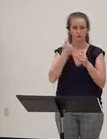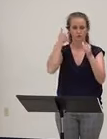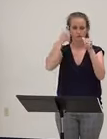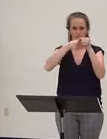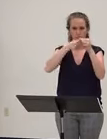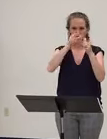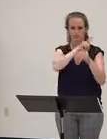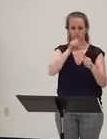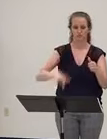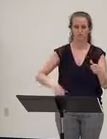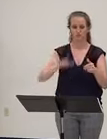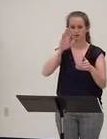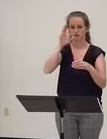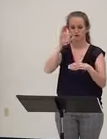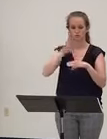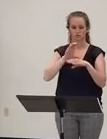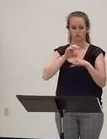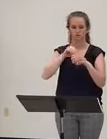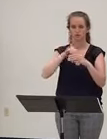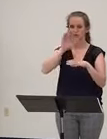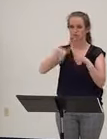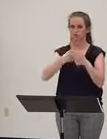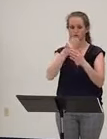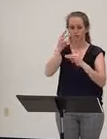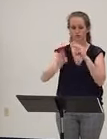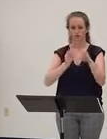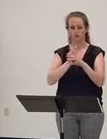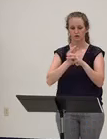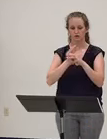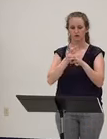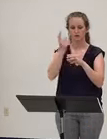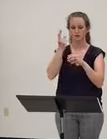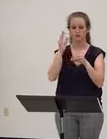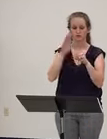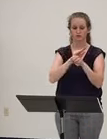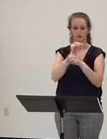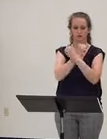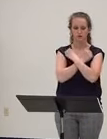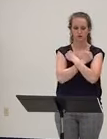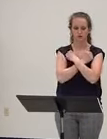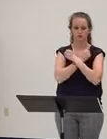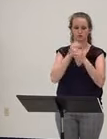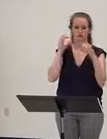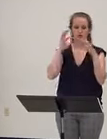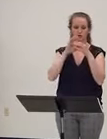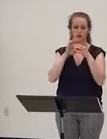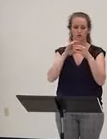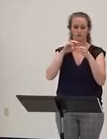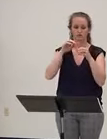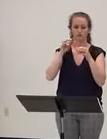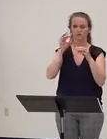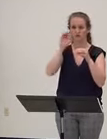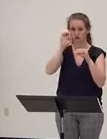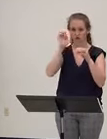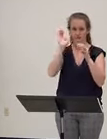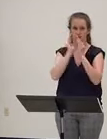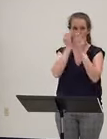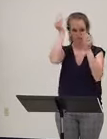Remember, Lord, your church spread throughout the world, and bring her to the fullness of charity together with Francis, our